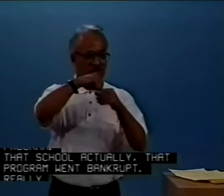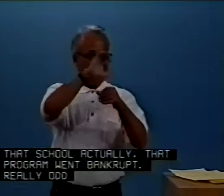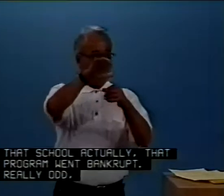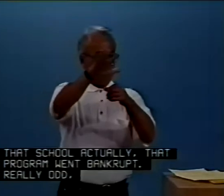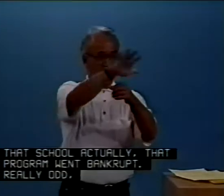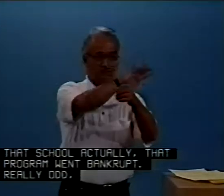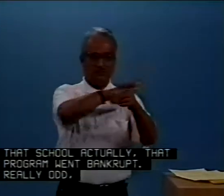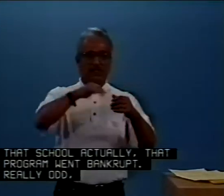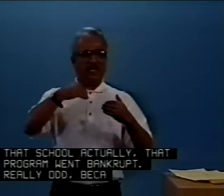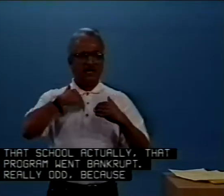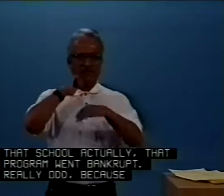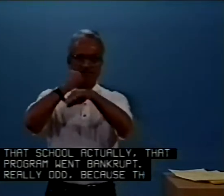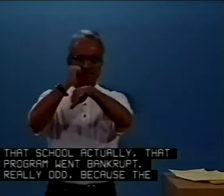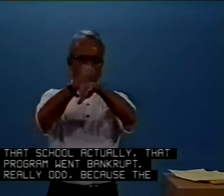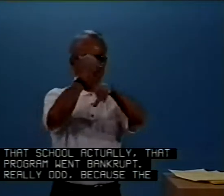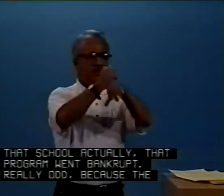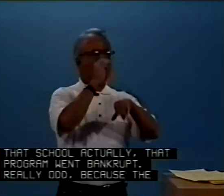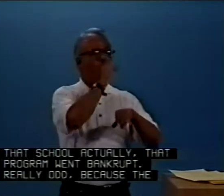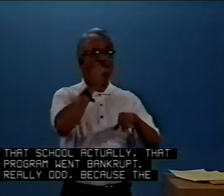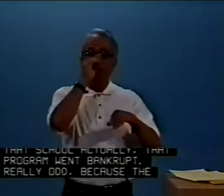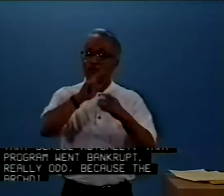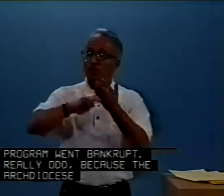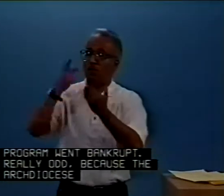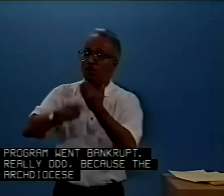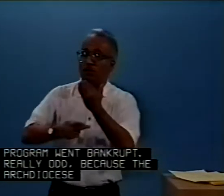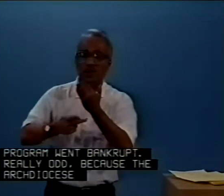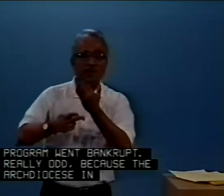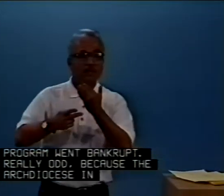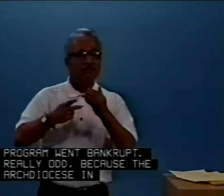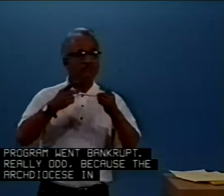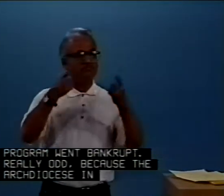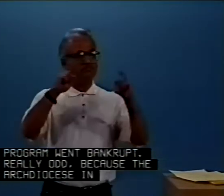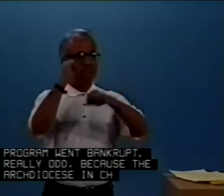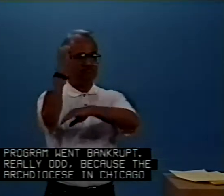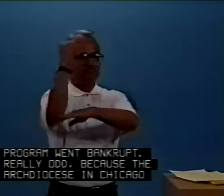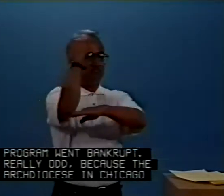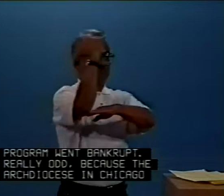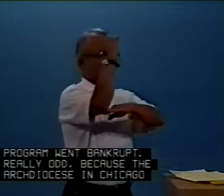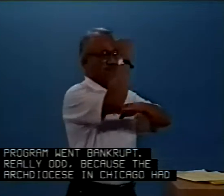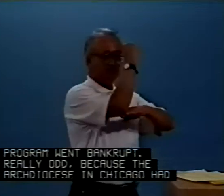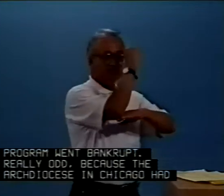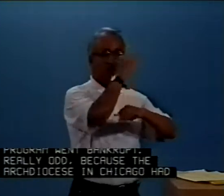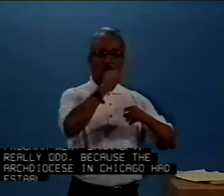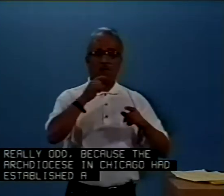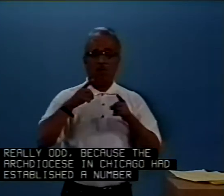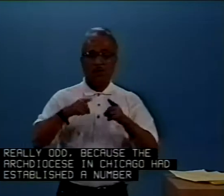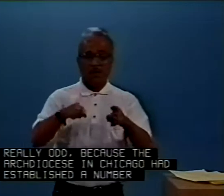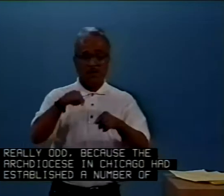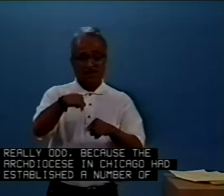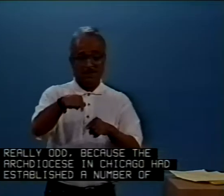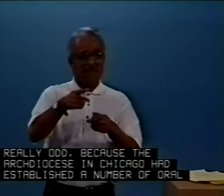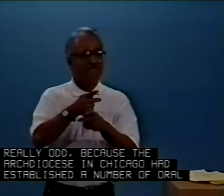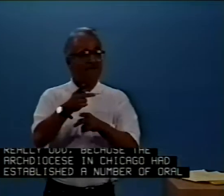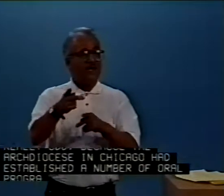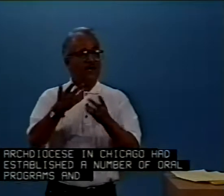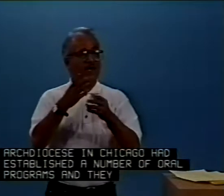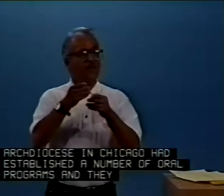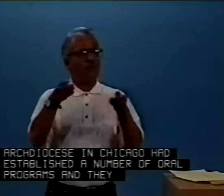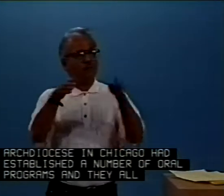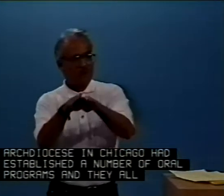Archdiocese in Chicago had established a number of oral programs, and they all remained very successful and strong. And